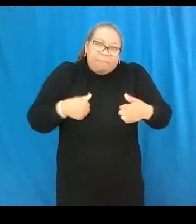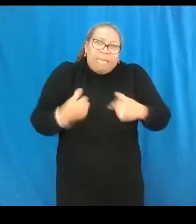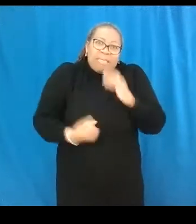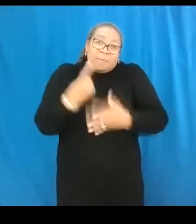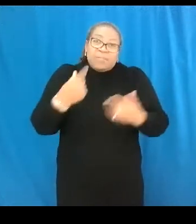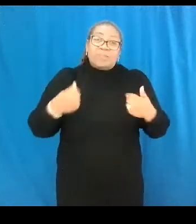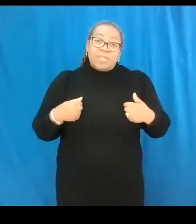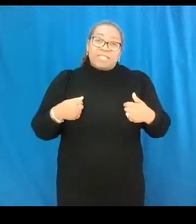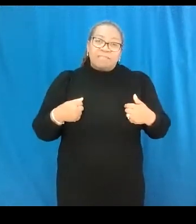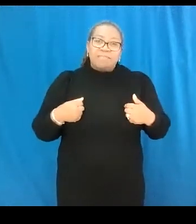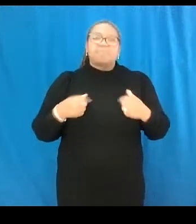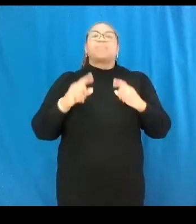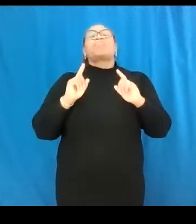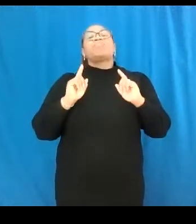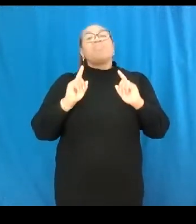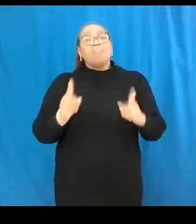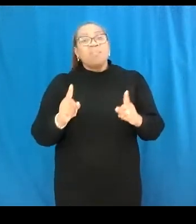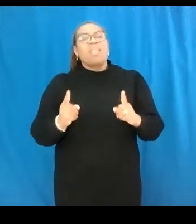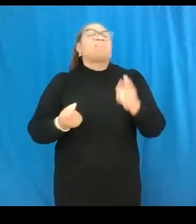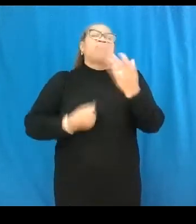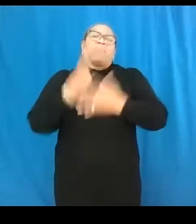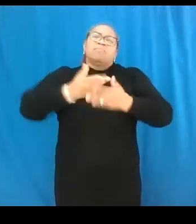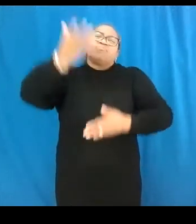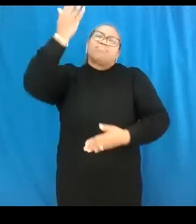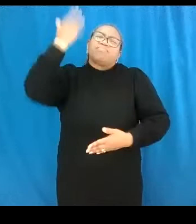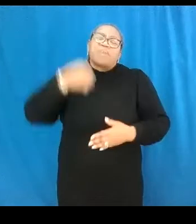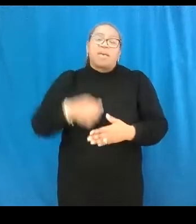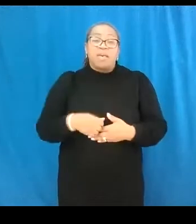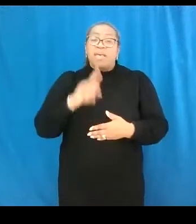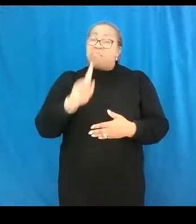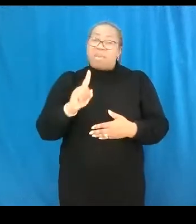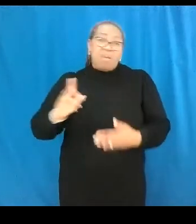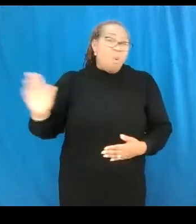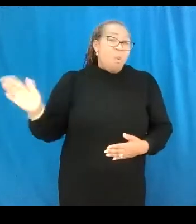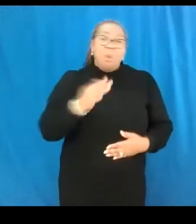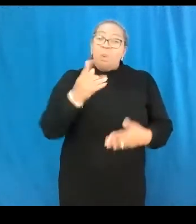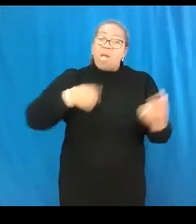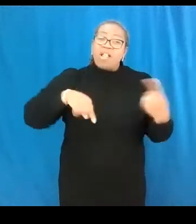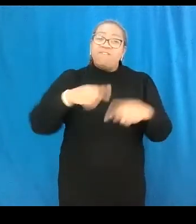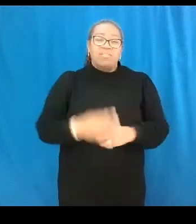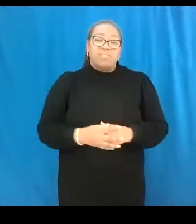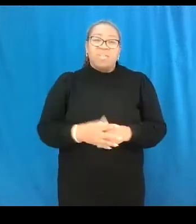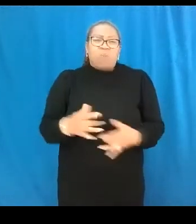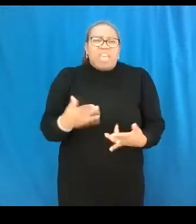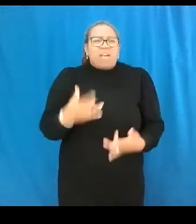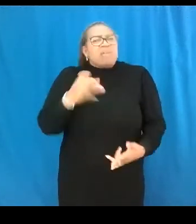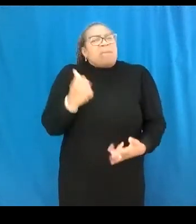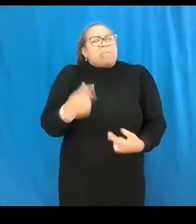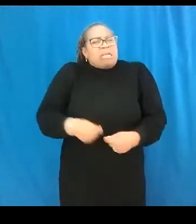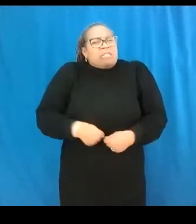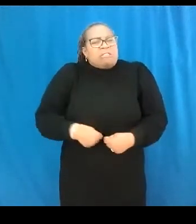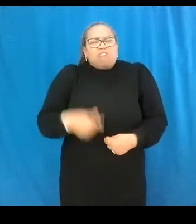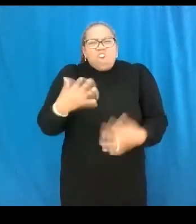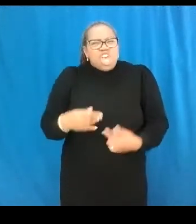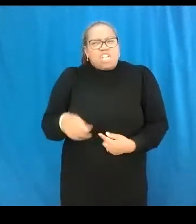something back in the day, and there's something in all of us that says, I can't allow you to get away with what you did.